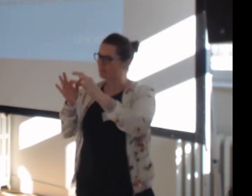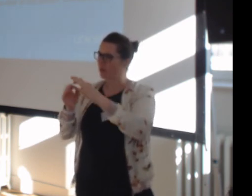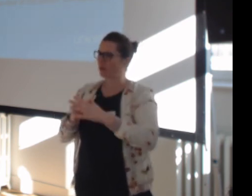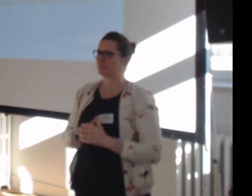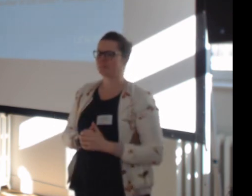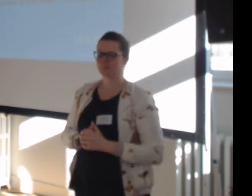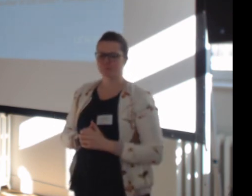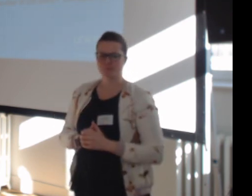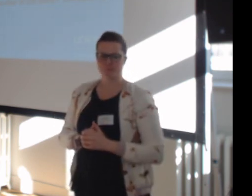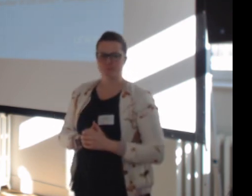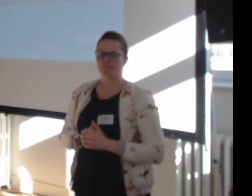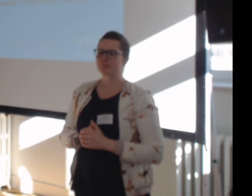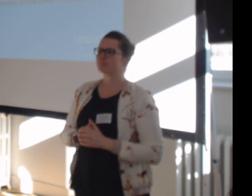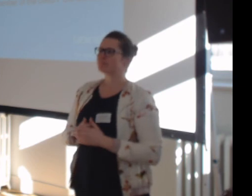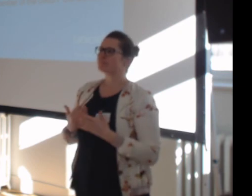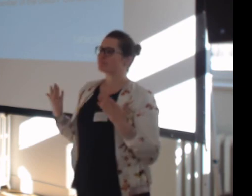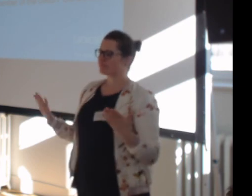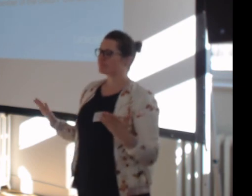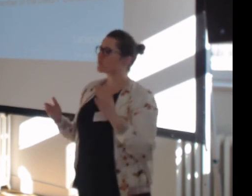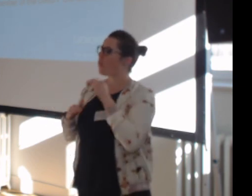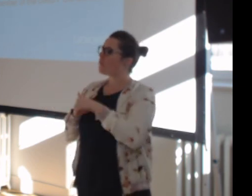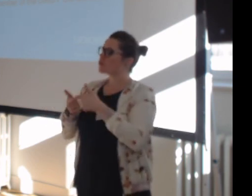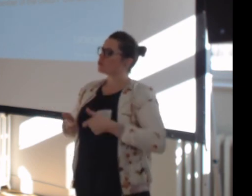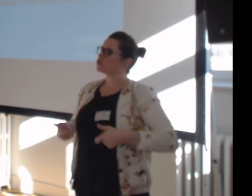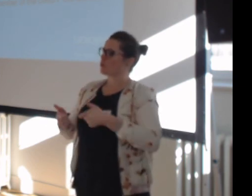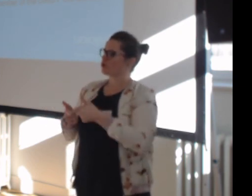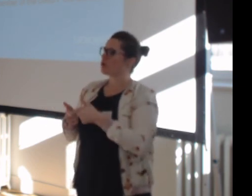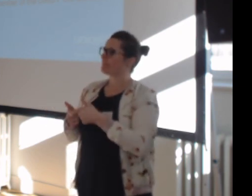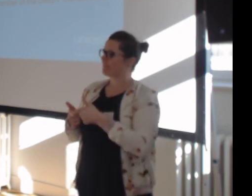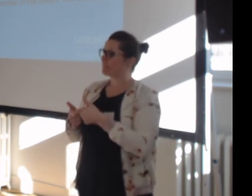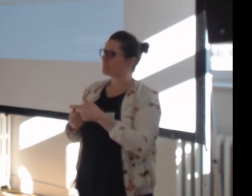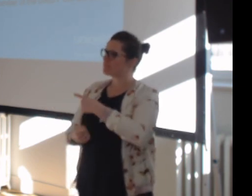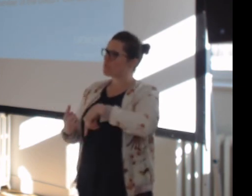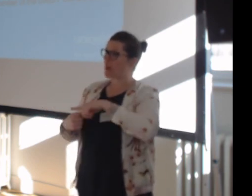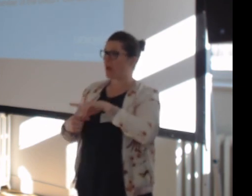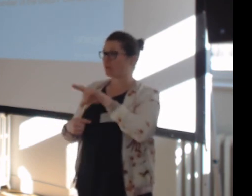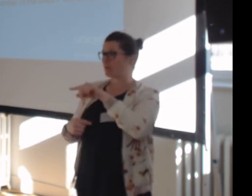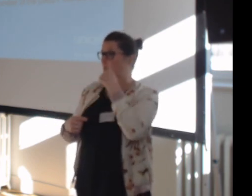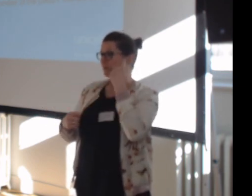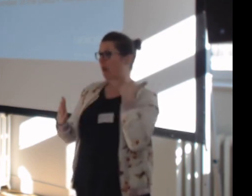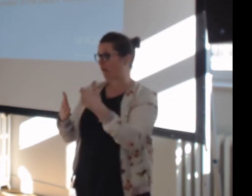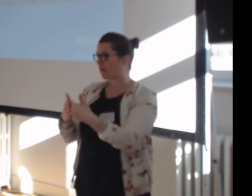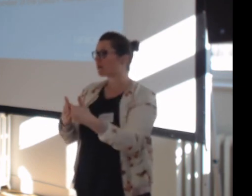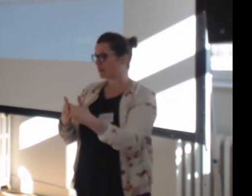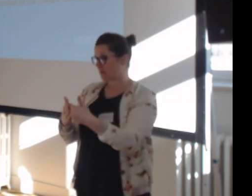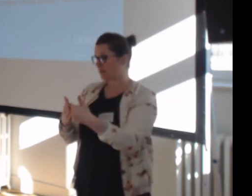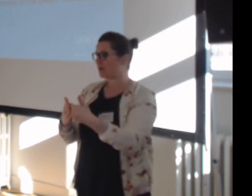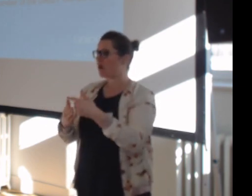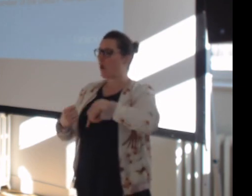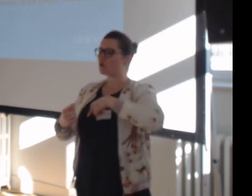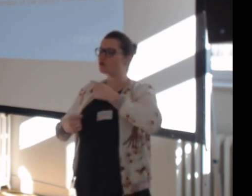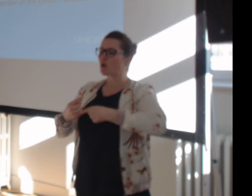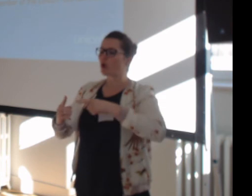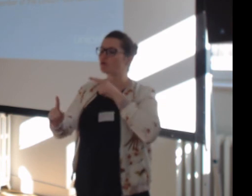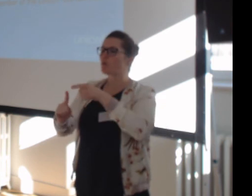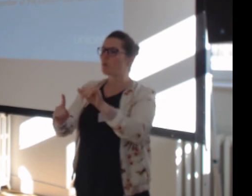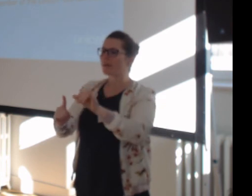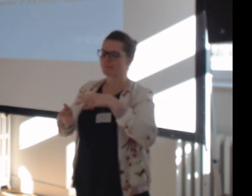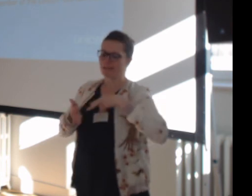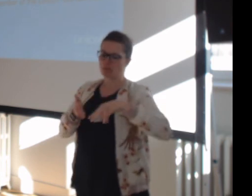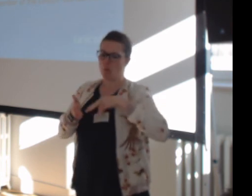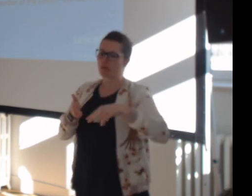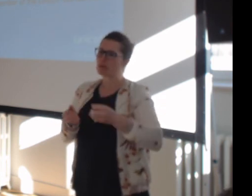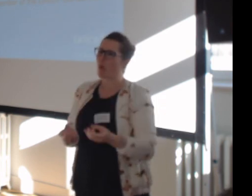A little about the DAISY Consortium. Well, we've been going for more than 20 years, and our role is to develop